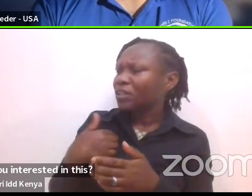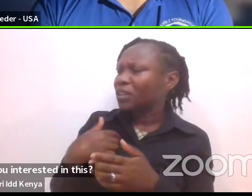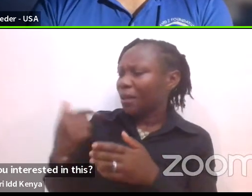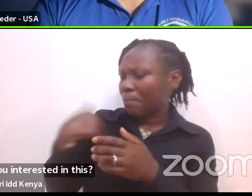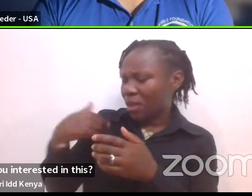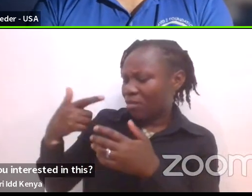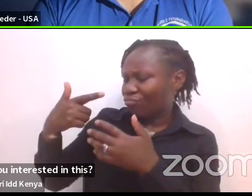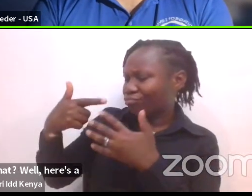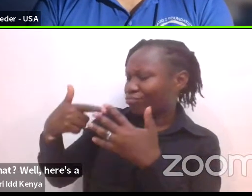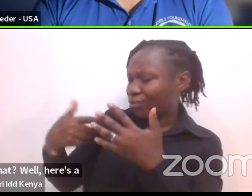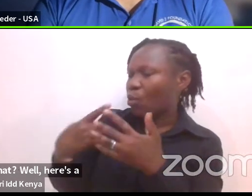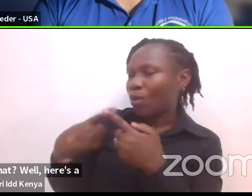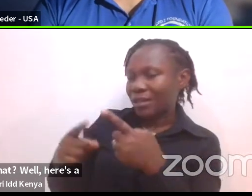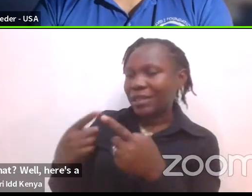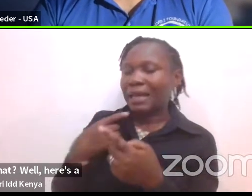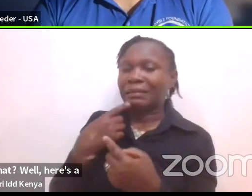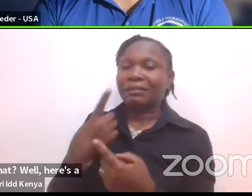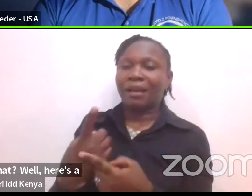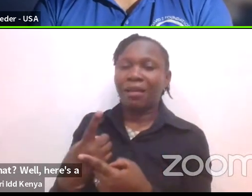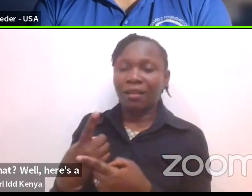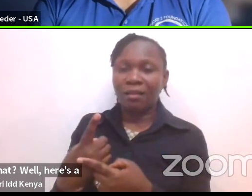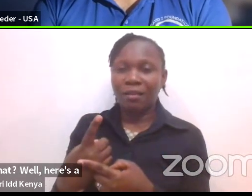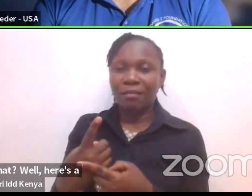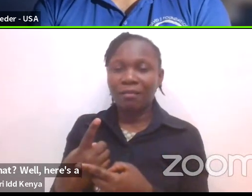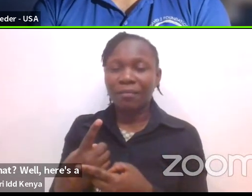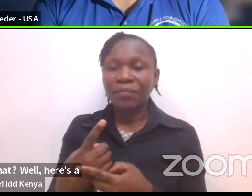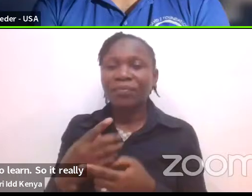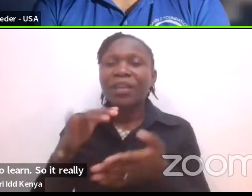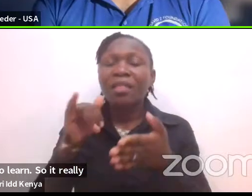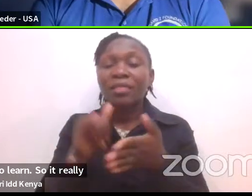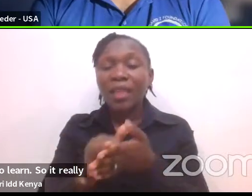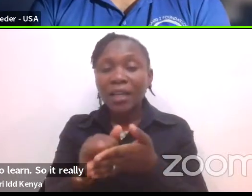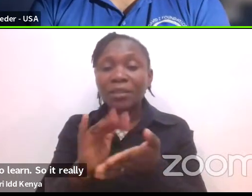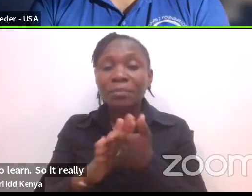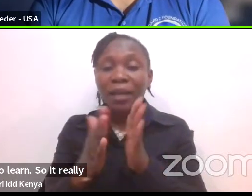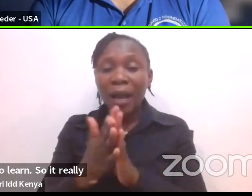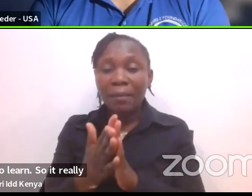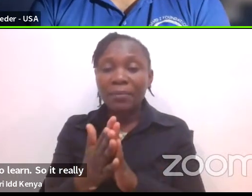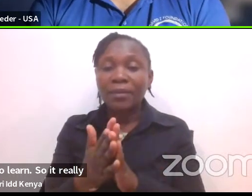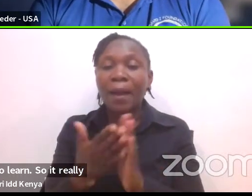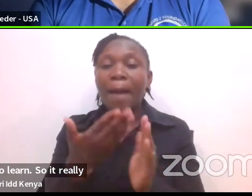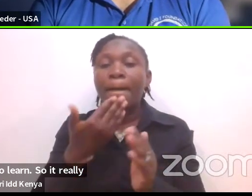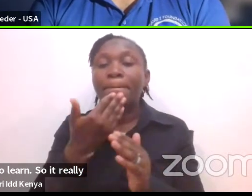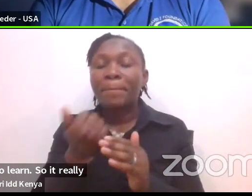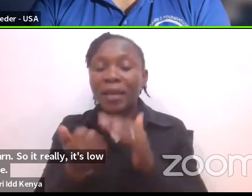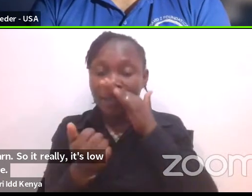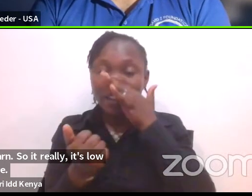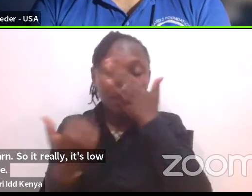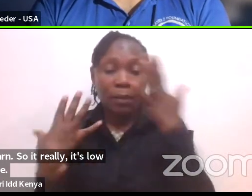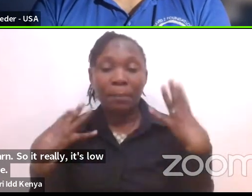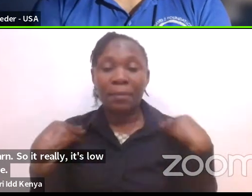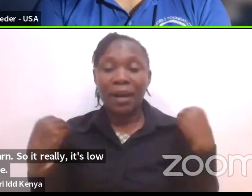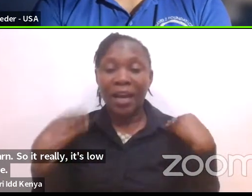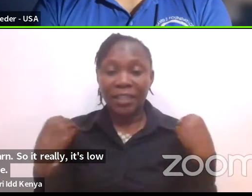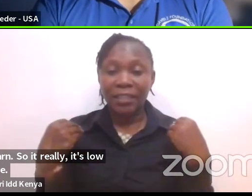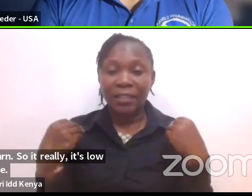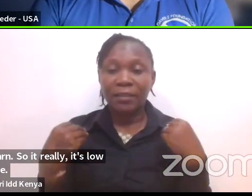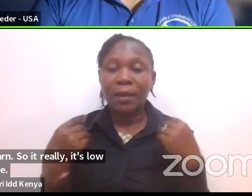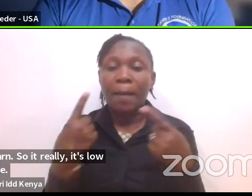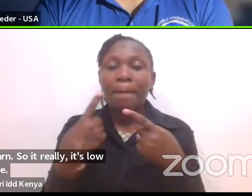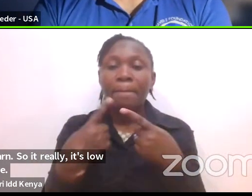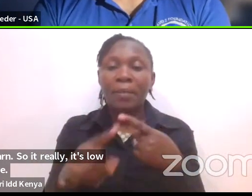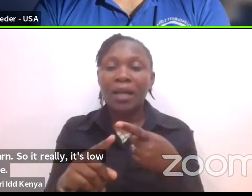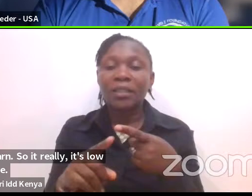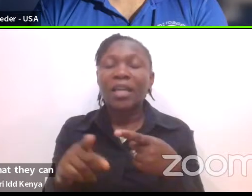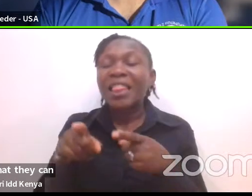So it really, it's low stakes practice that gives us the data that they can take